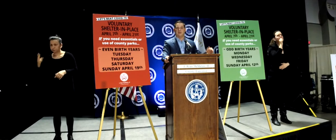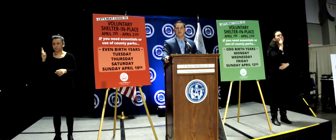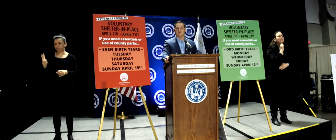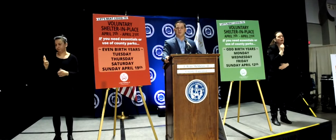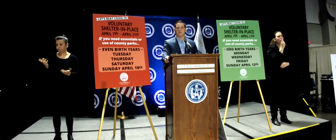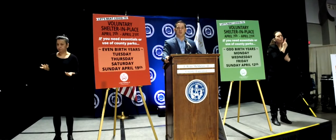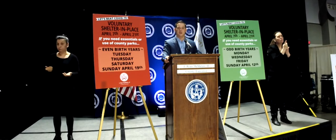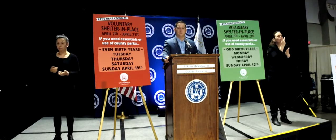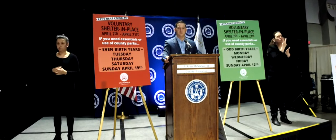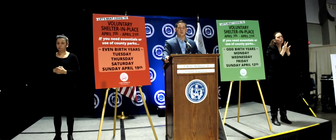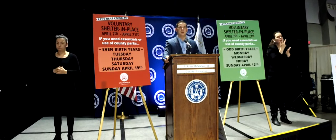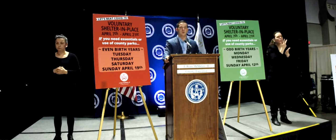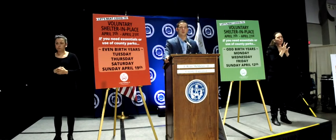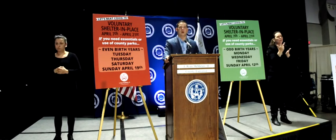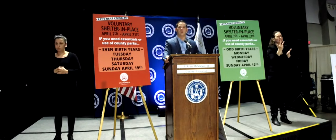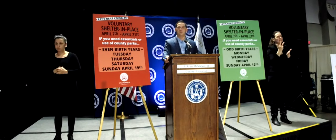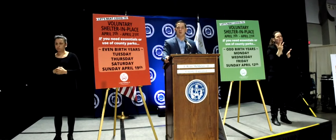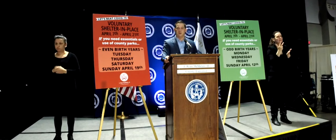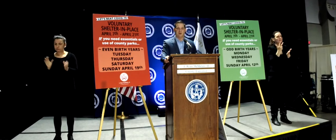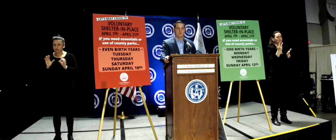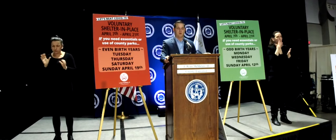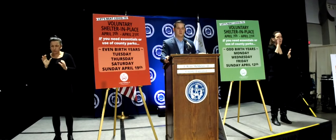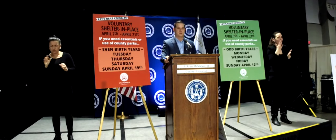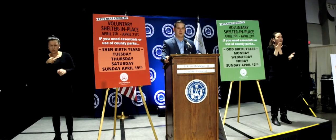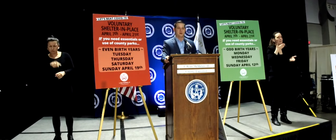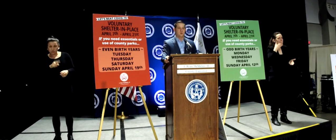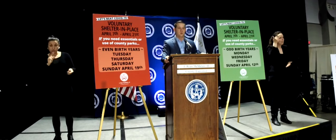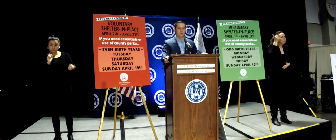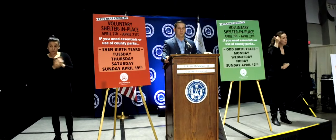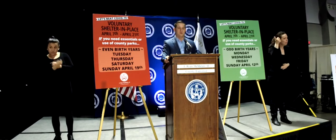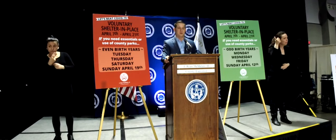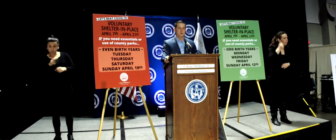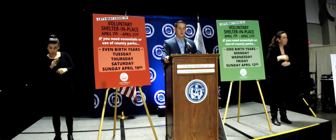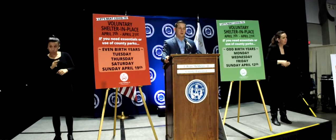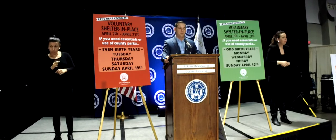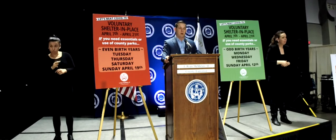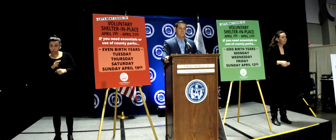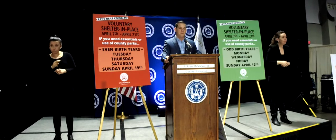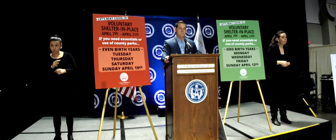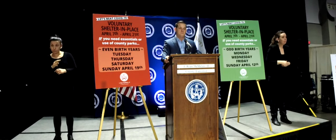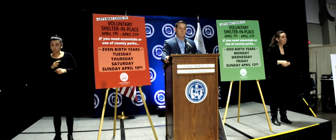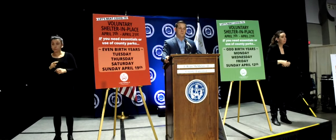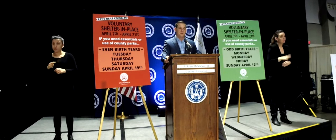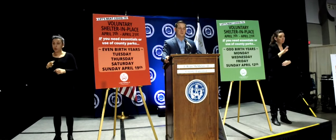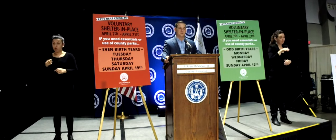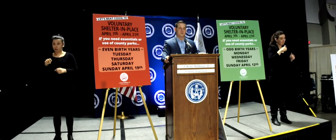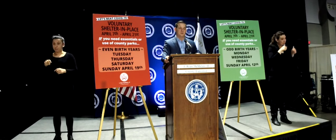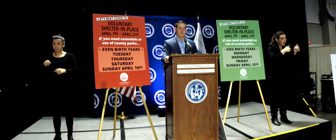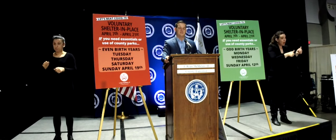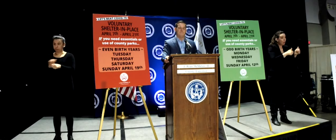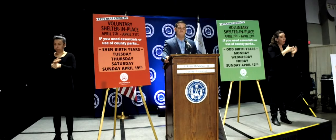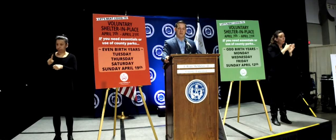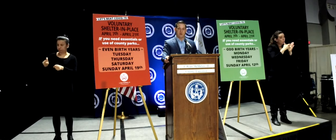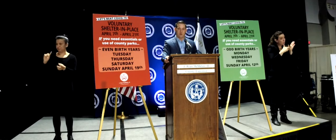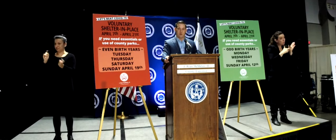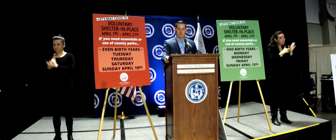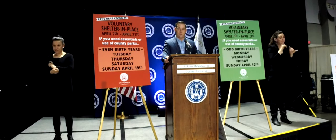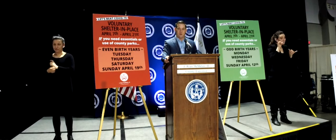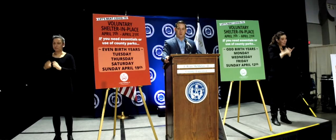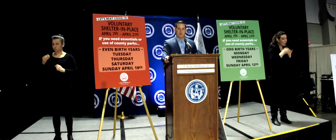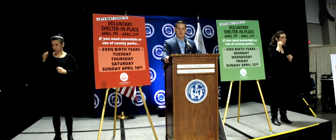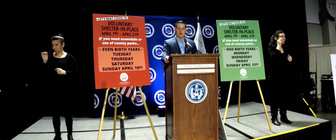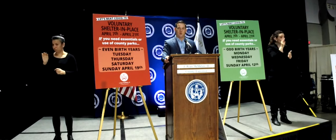order every 5 days. If something changes, we can always pivot, and I've always said we will pivot. But this is